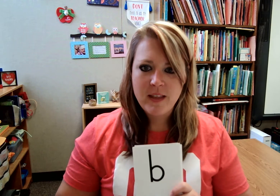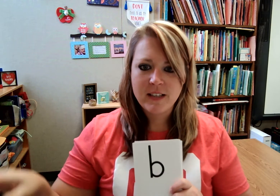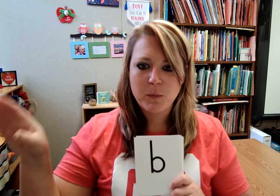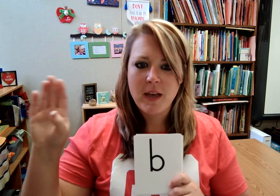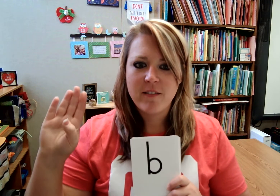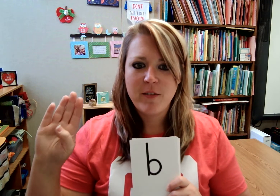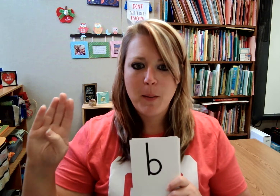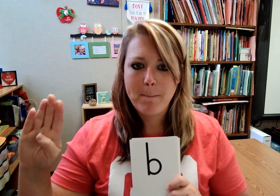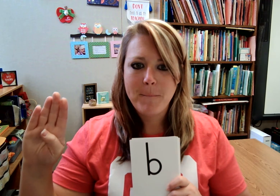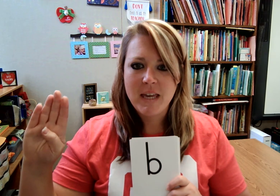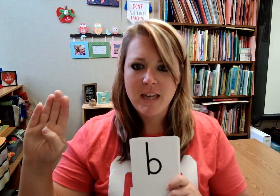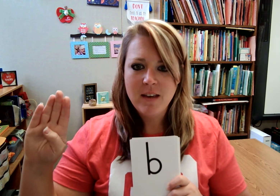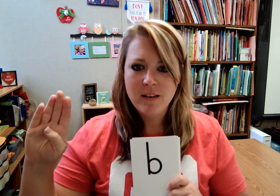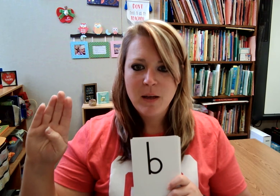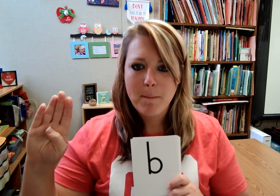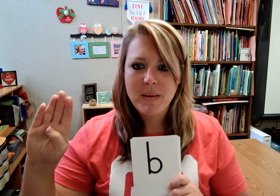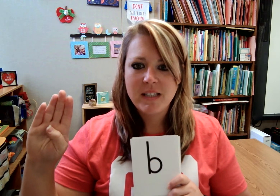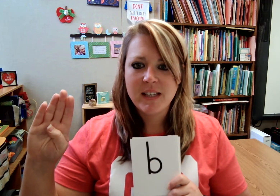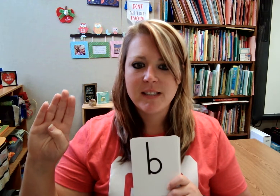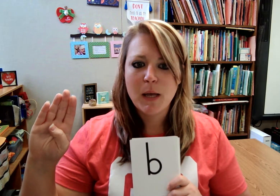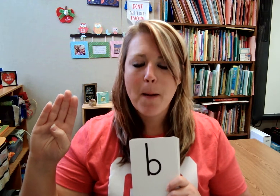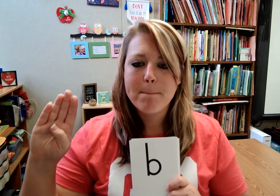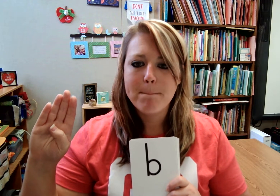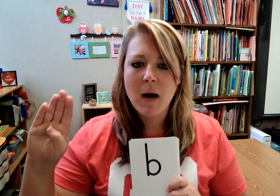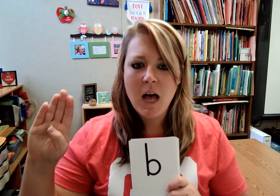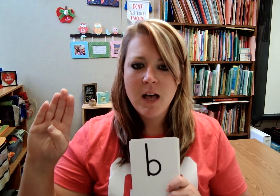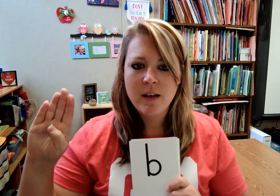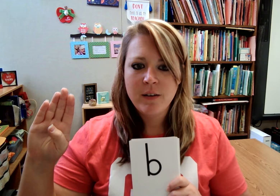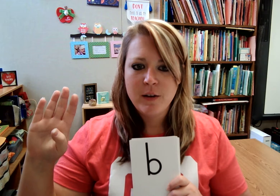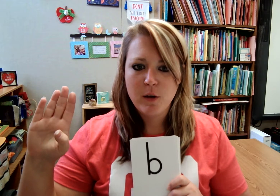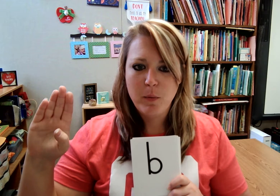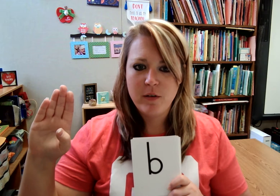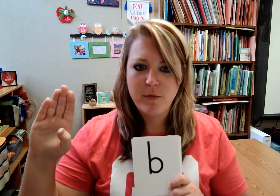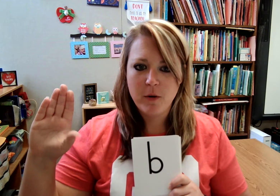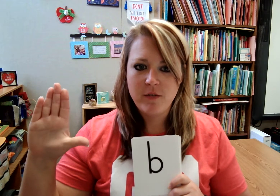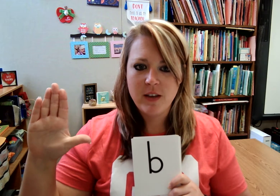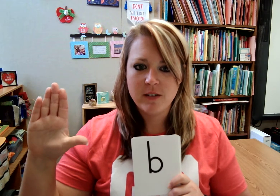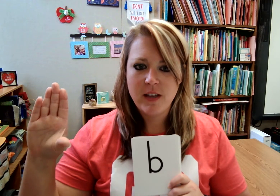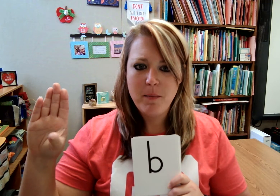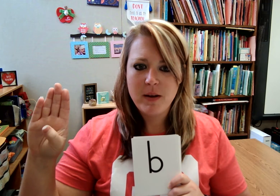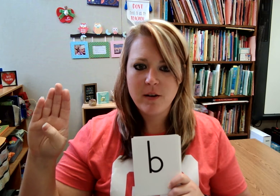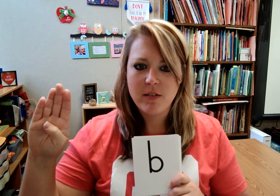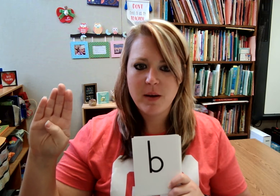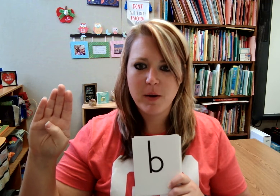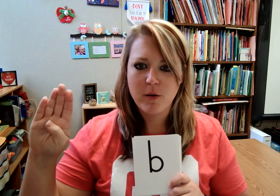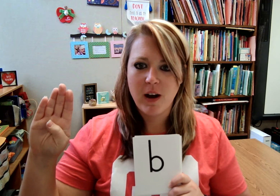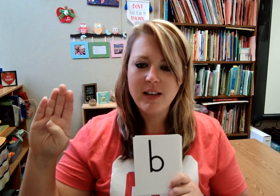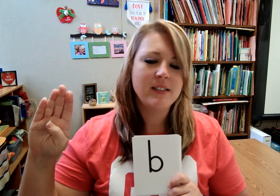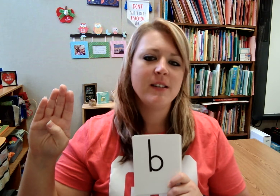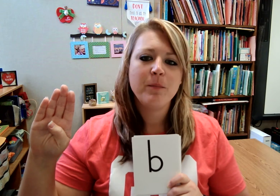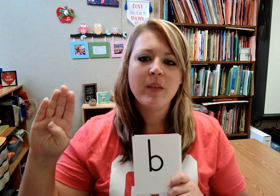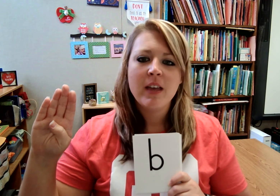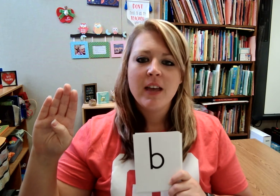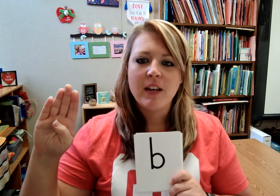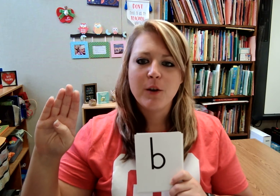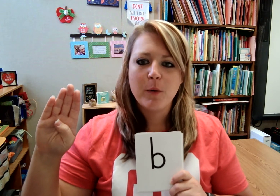Next we have B. B says b. You'll put 4 fingers up and your thumb across, and you're going to